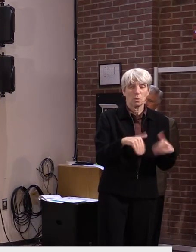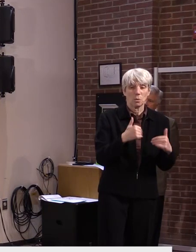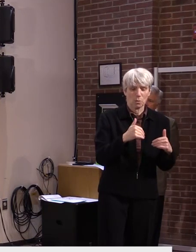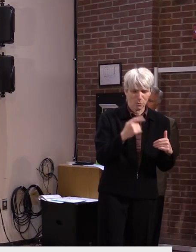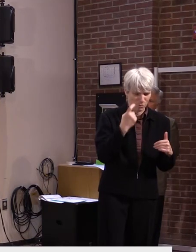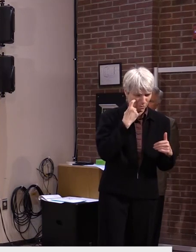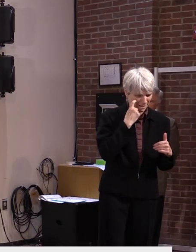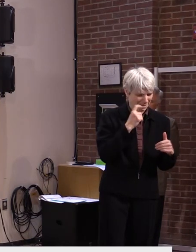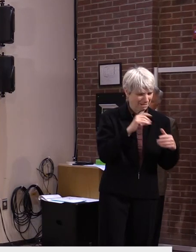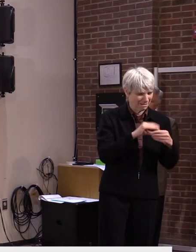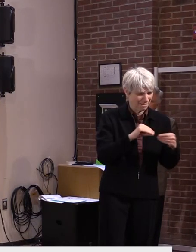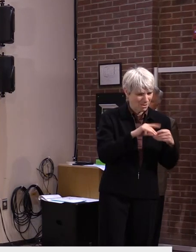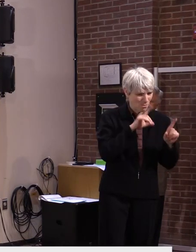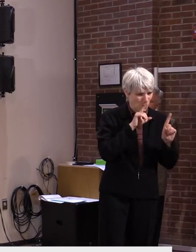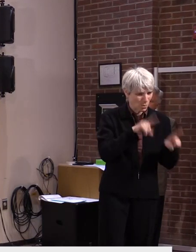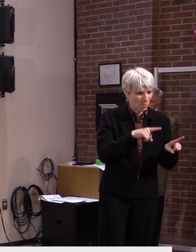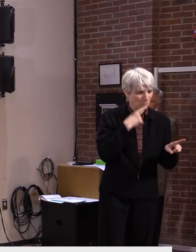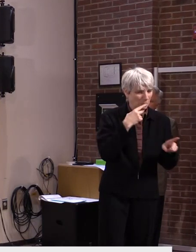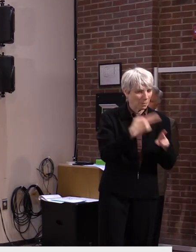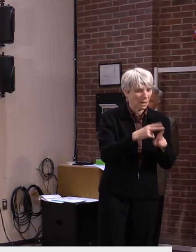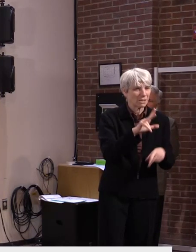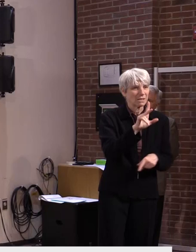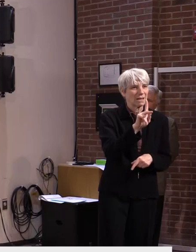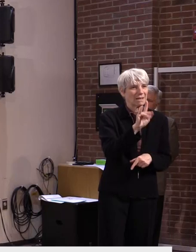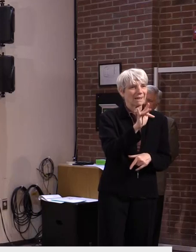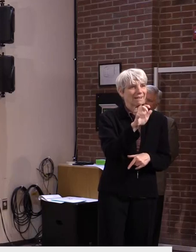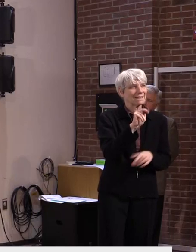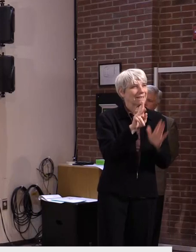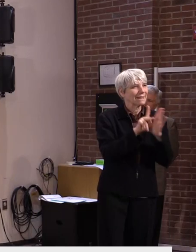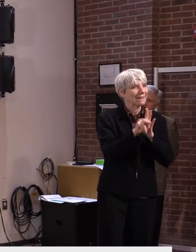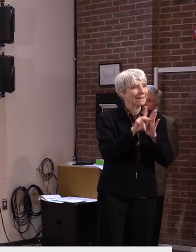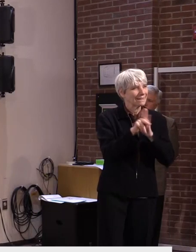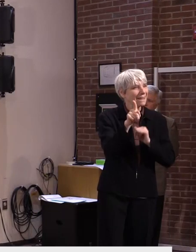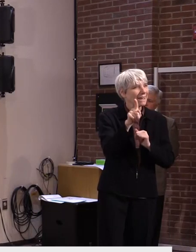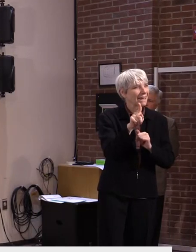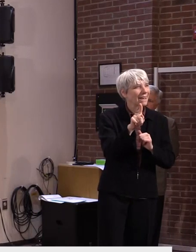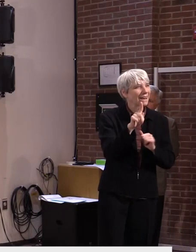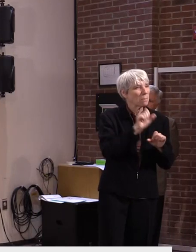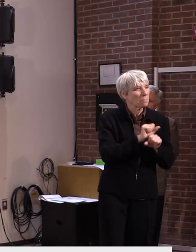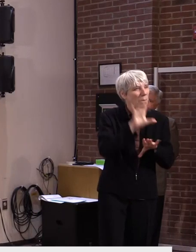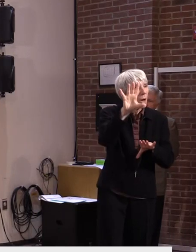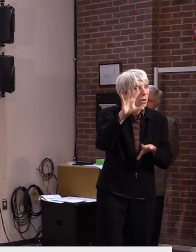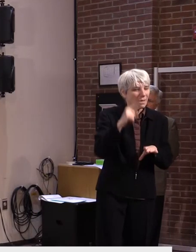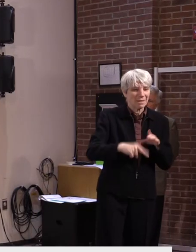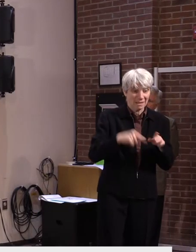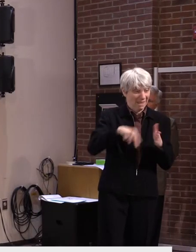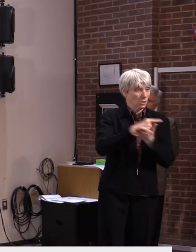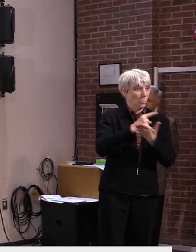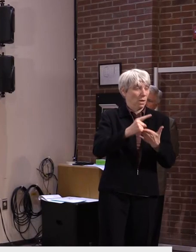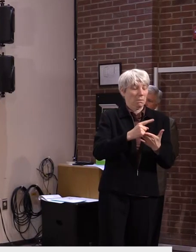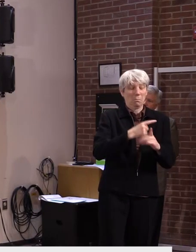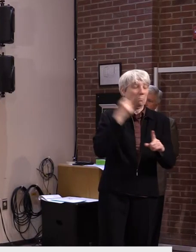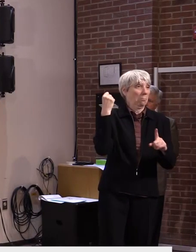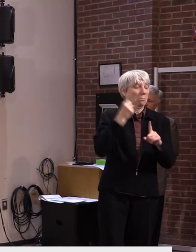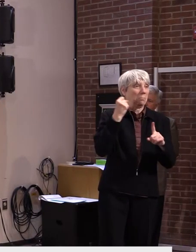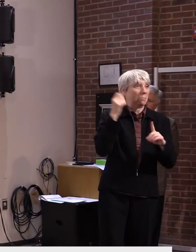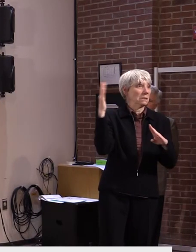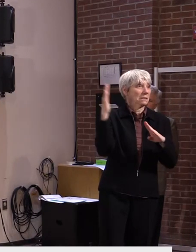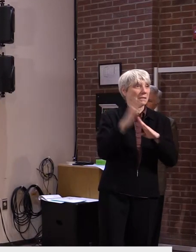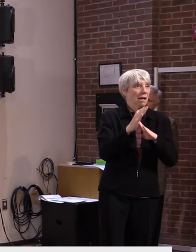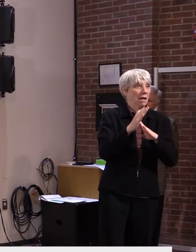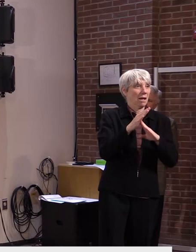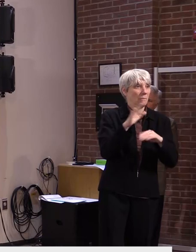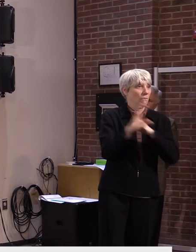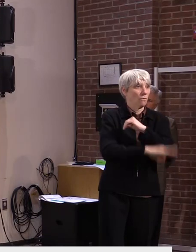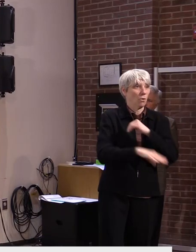in Killington. They thought they had the biggest weekend they've had ever. So we're able to